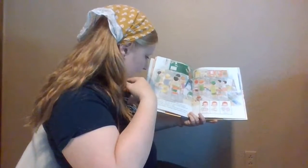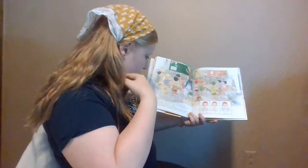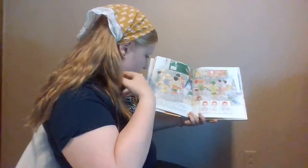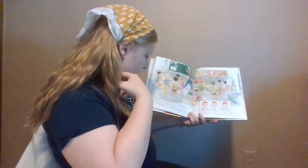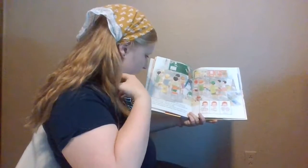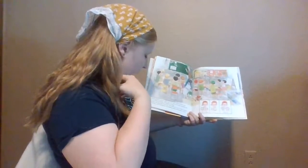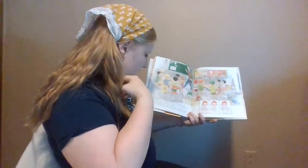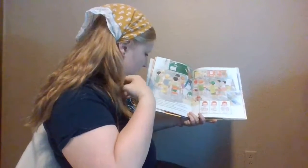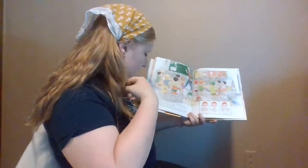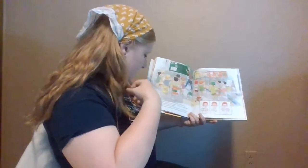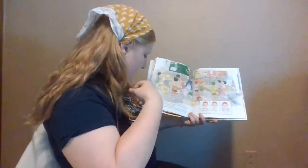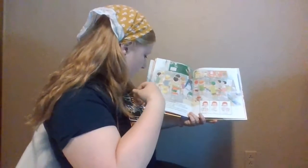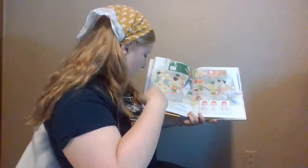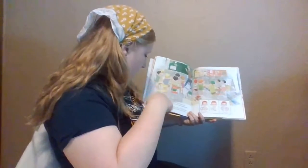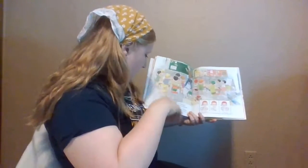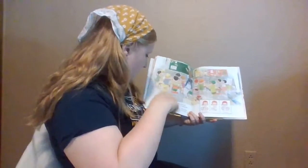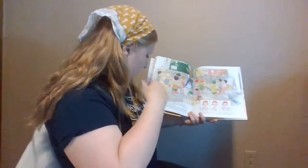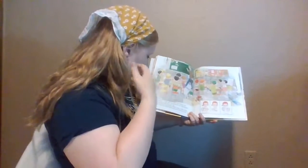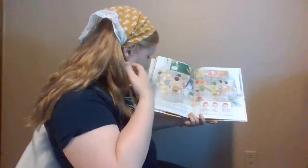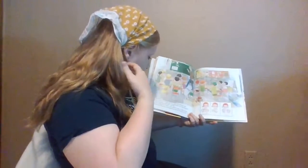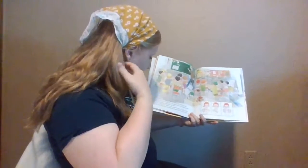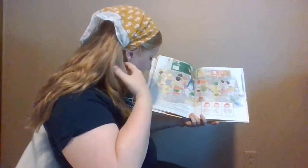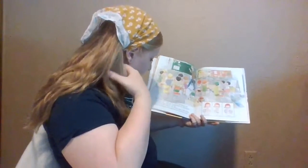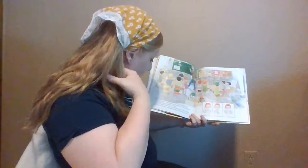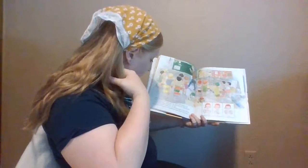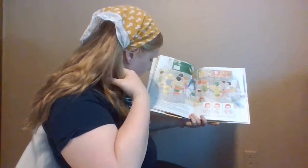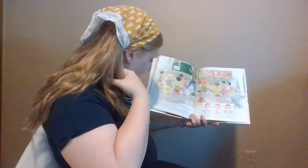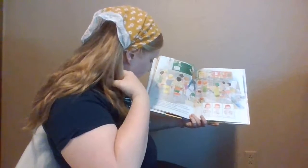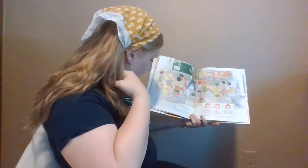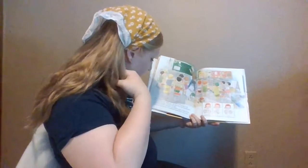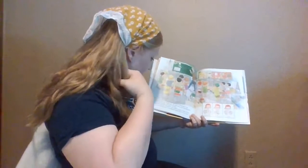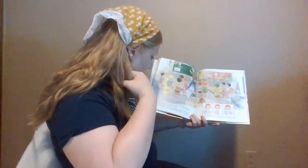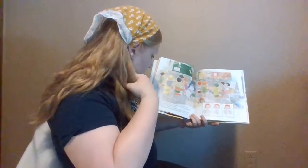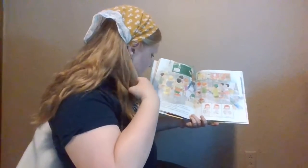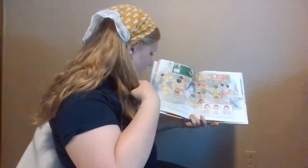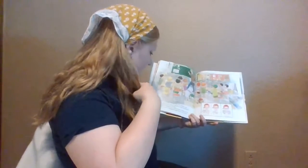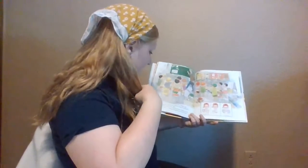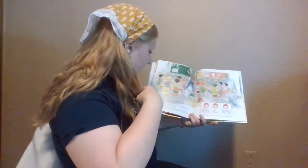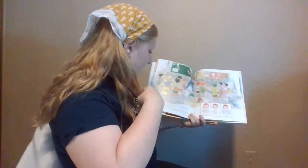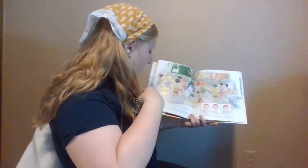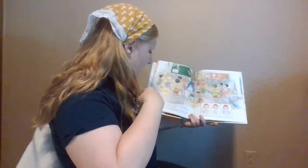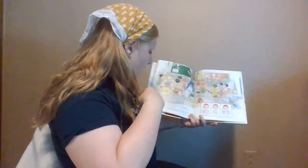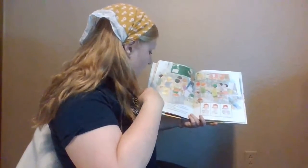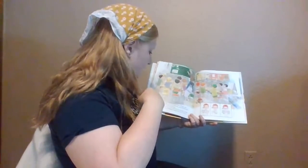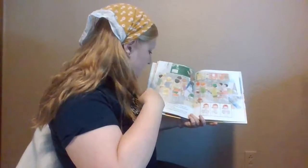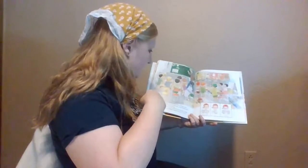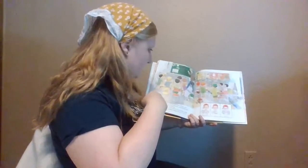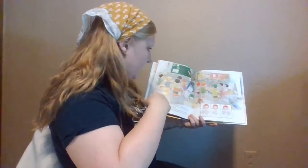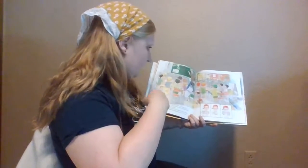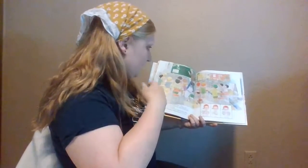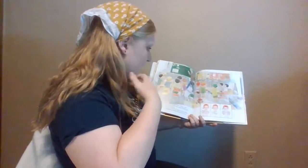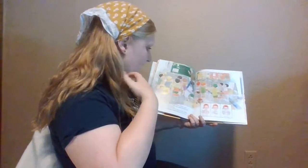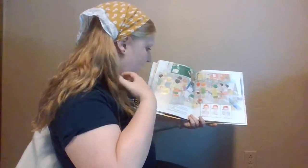The children sign in reply. Moses wonders why the teacher is bringing a large boombox to